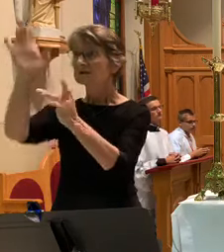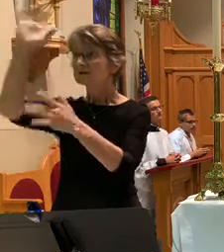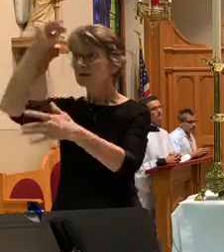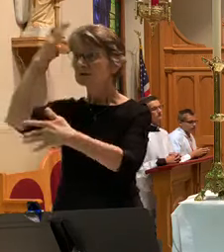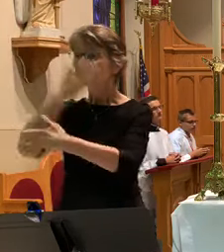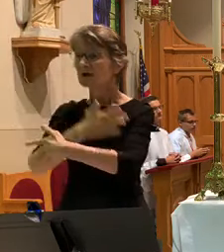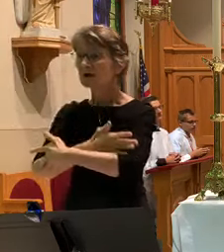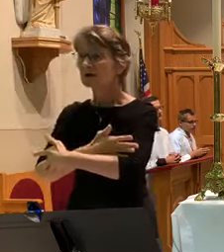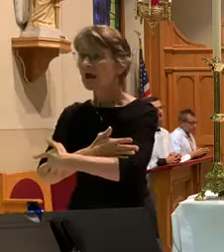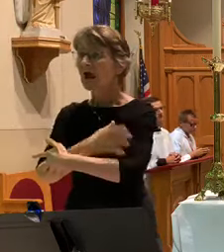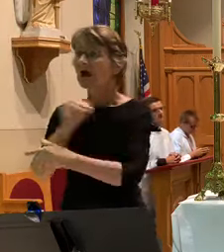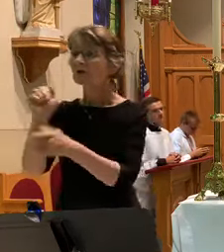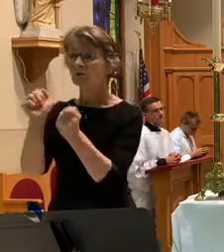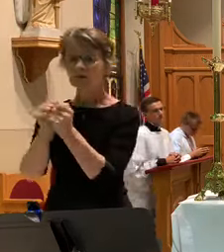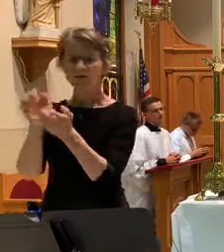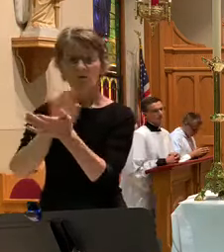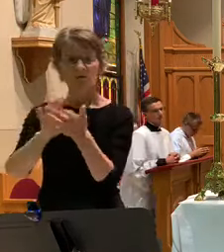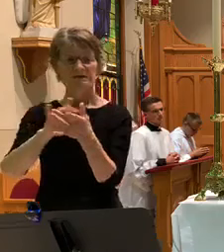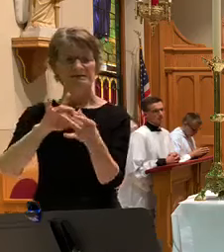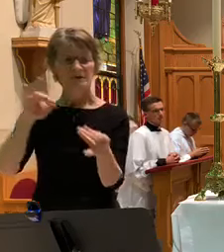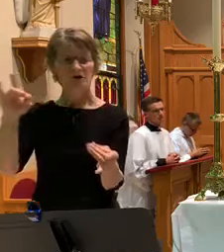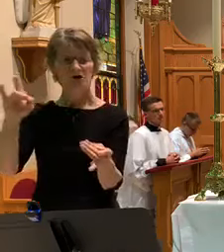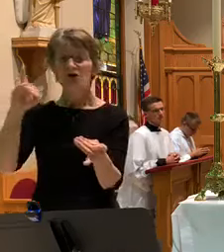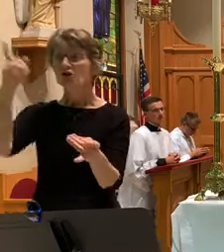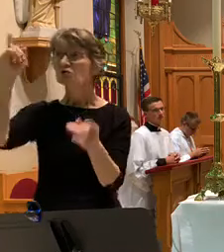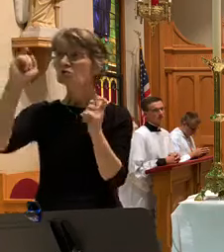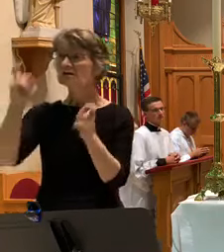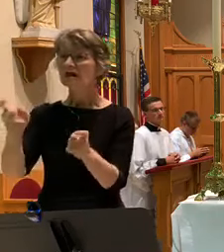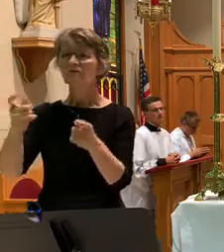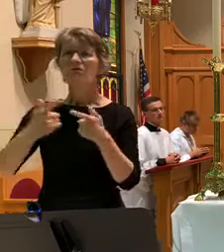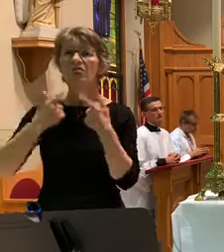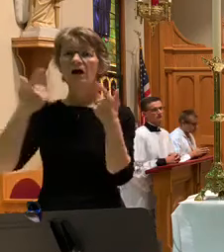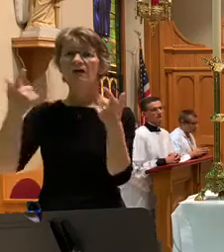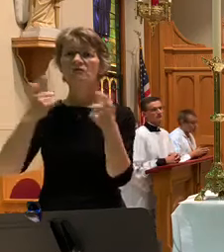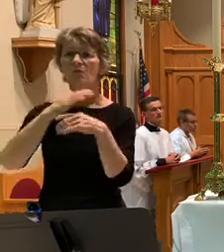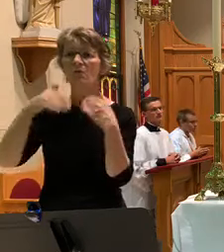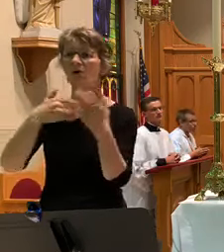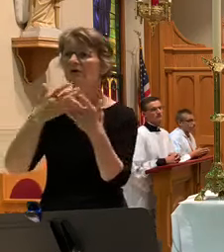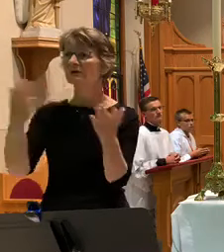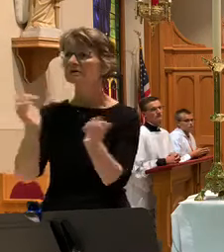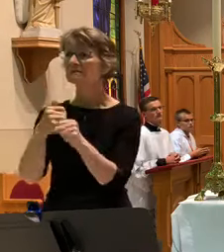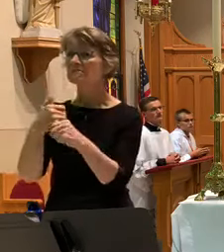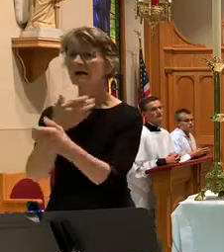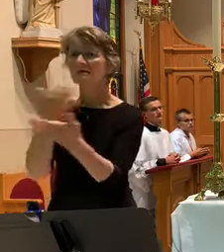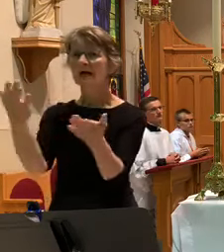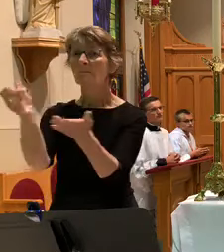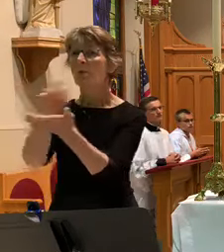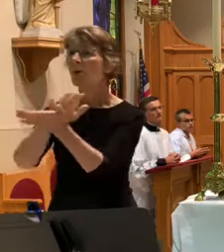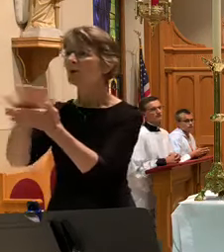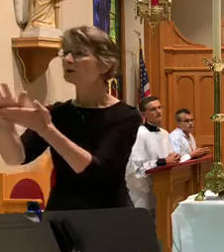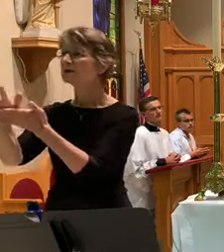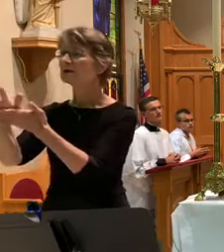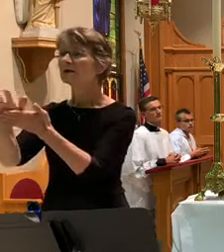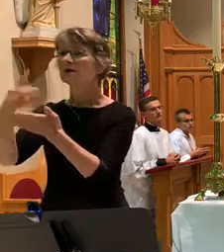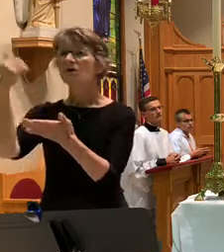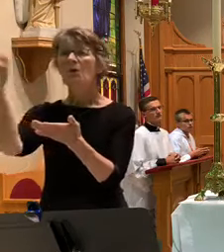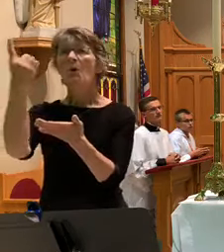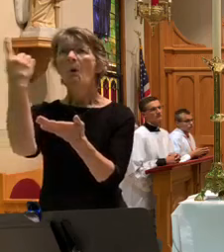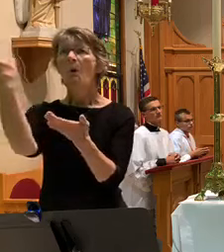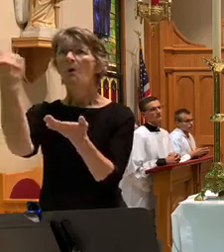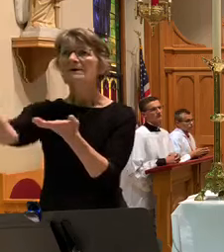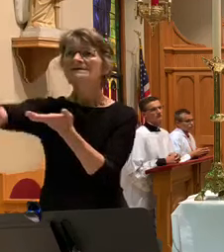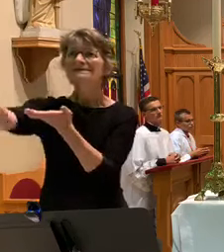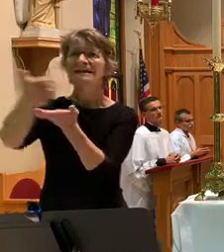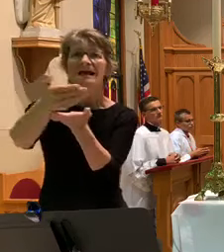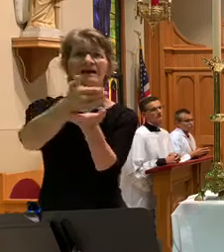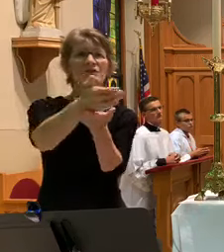by the power and working of the Holy Spirit, you give life to all things and make them holy, and you never cease to gather